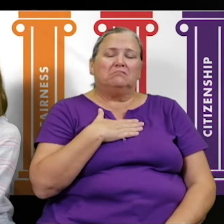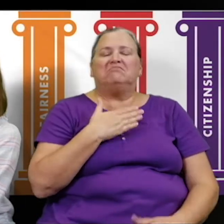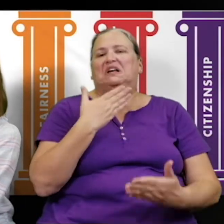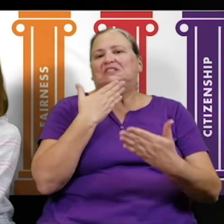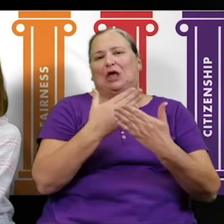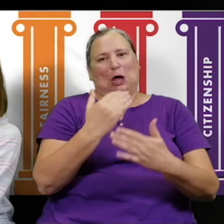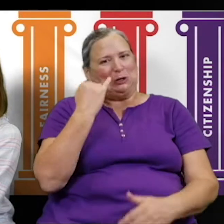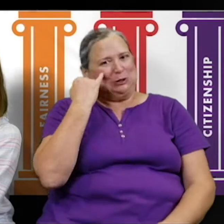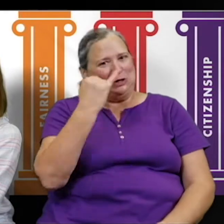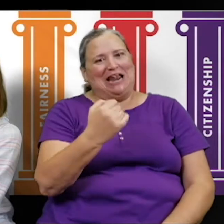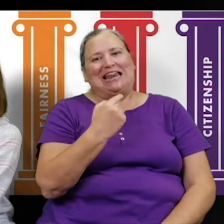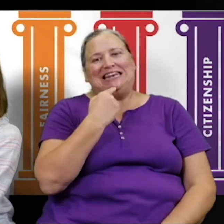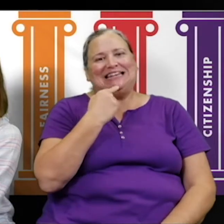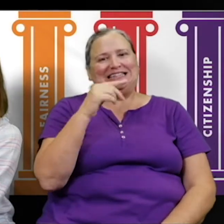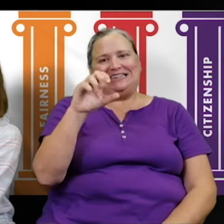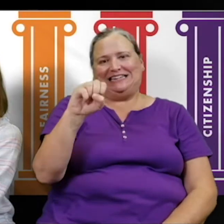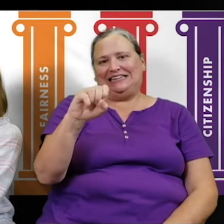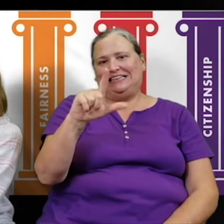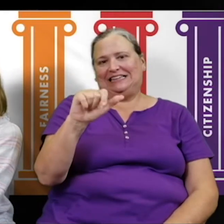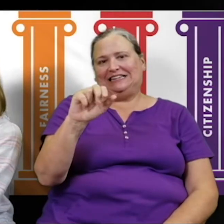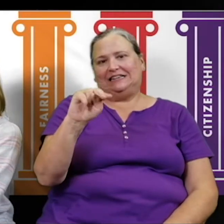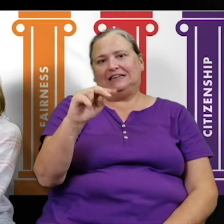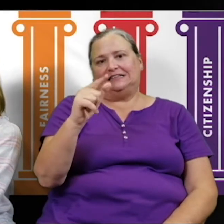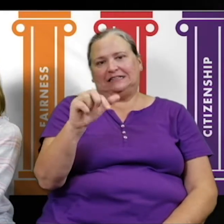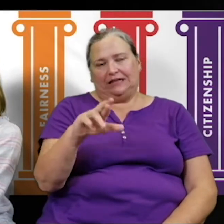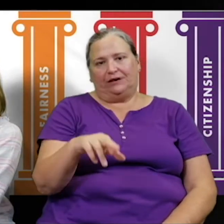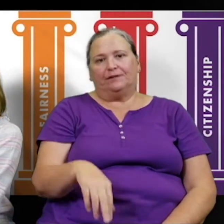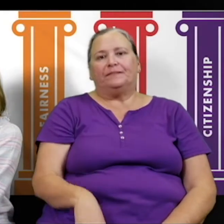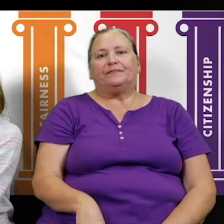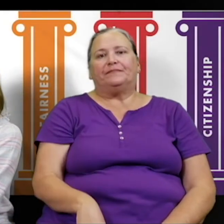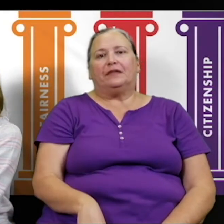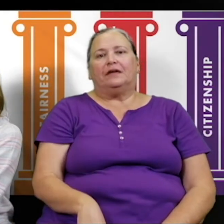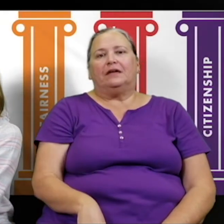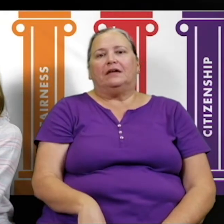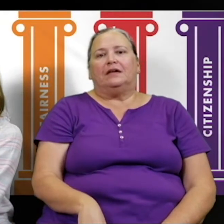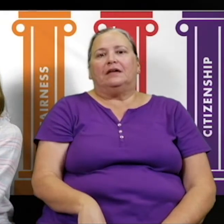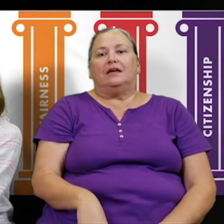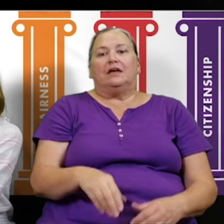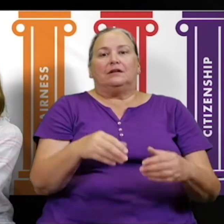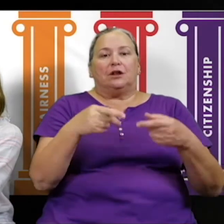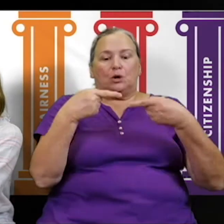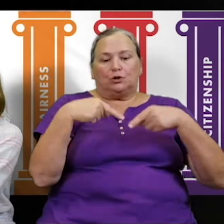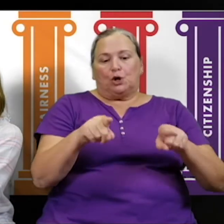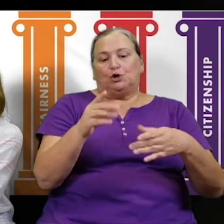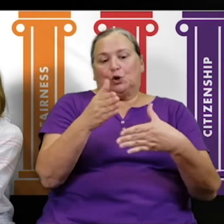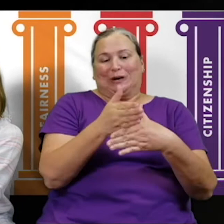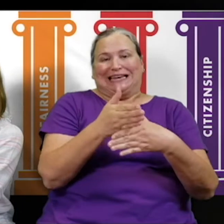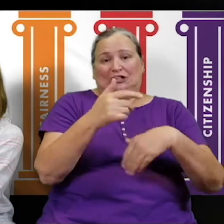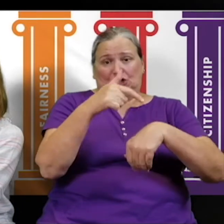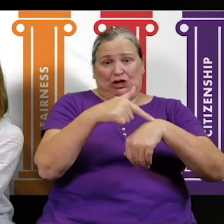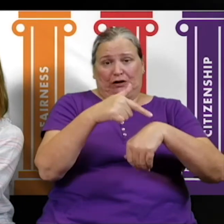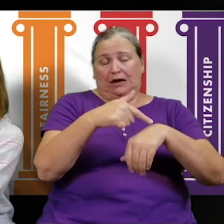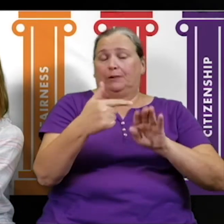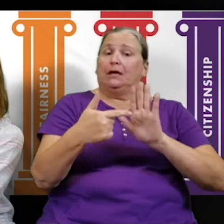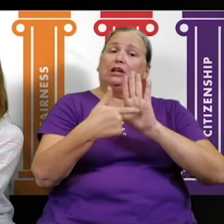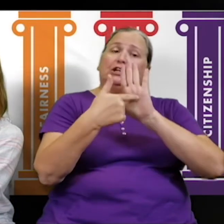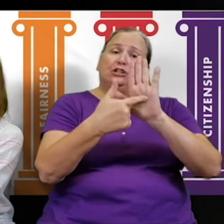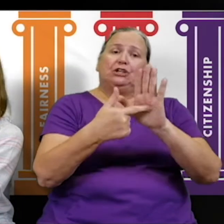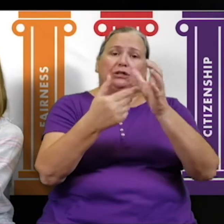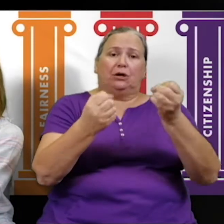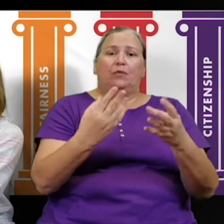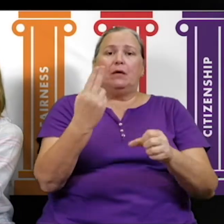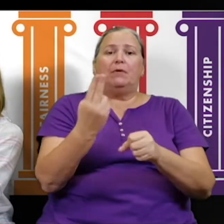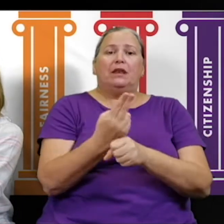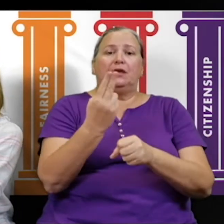idea," said Mr. Slinger. During sharing time, Lily demonstrated the many uses